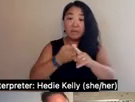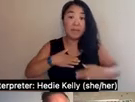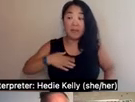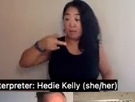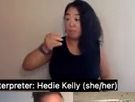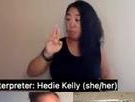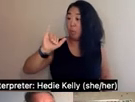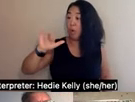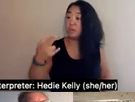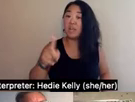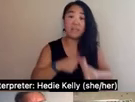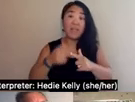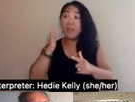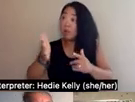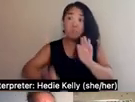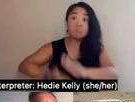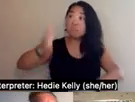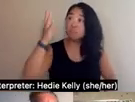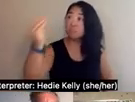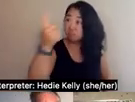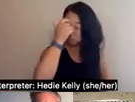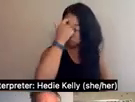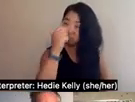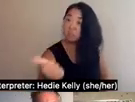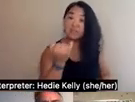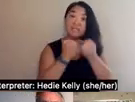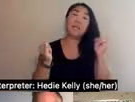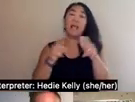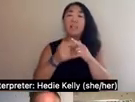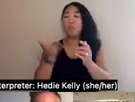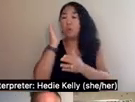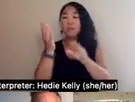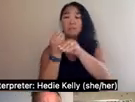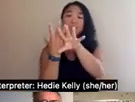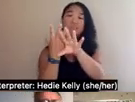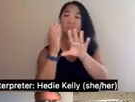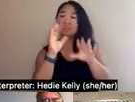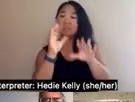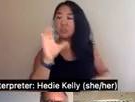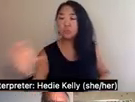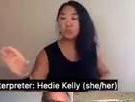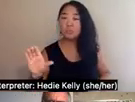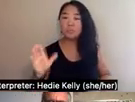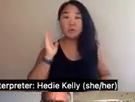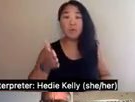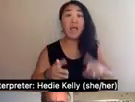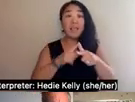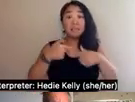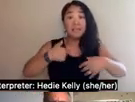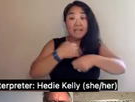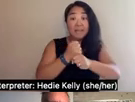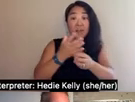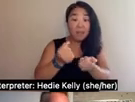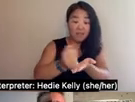talk about it on Zoom. For that one, I made these sweet little perimeter passports, trying to like have people feel supported